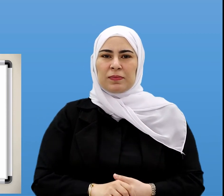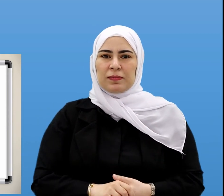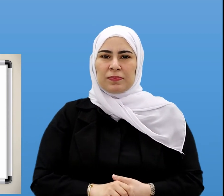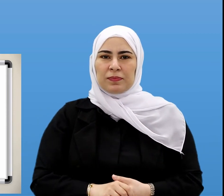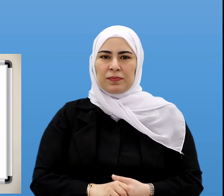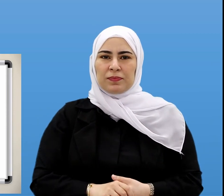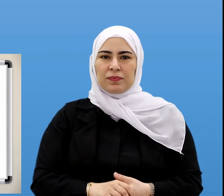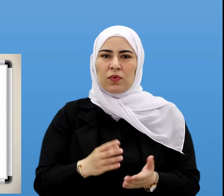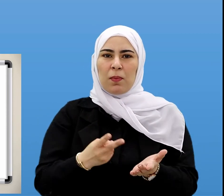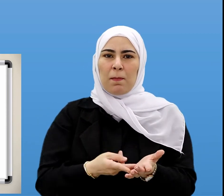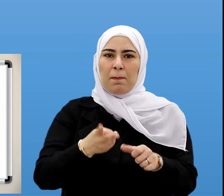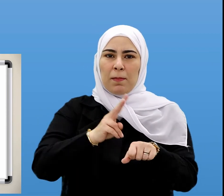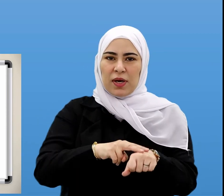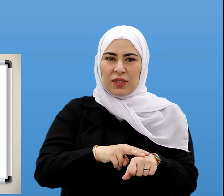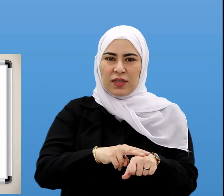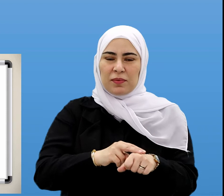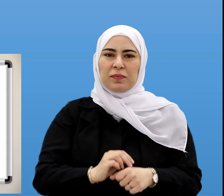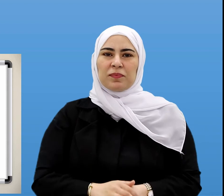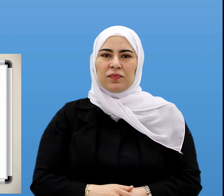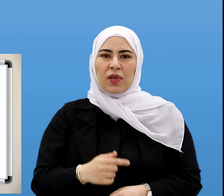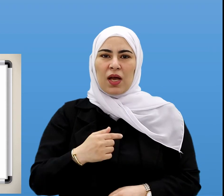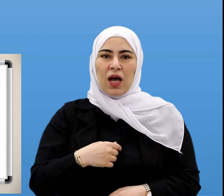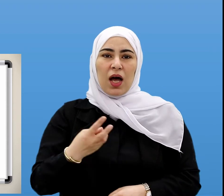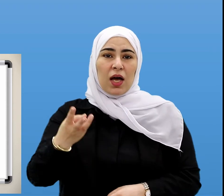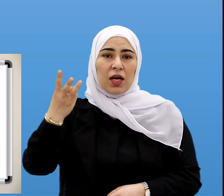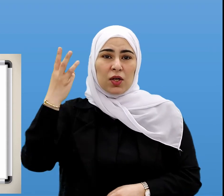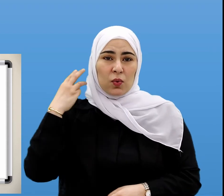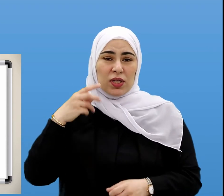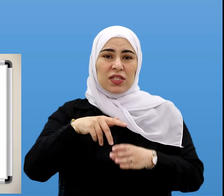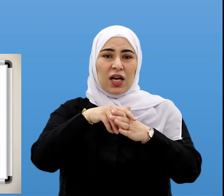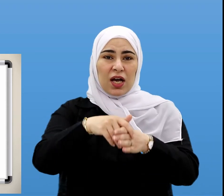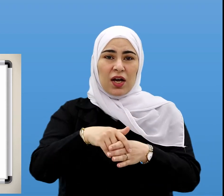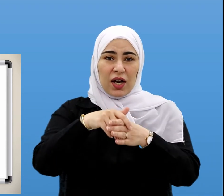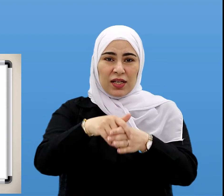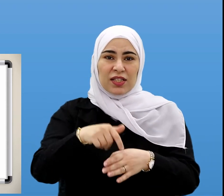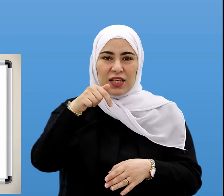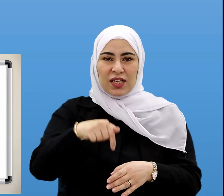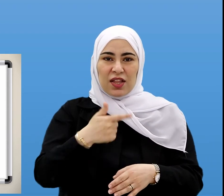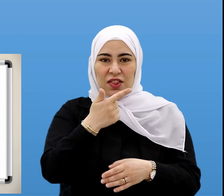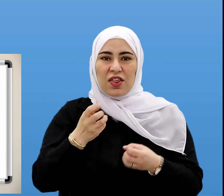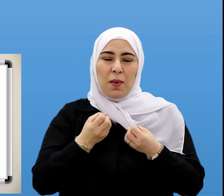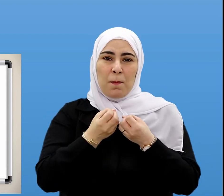again, I'll repeat the sentence. I was riding in the park, my horse ran into a tree. I fell off and